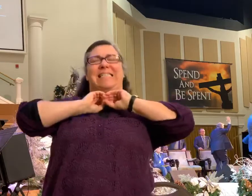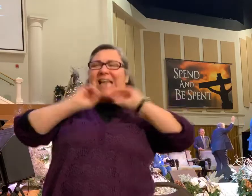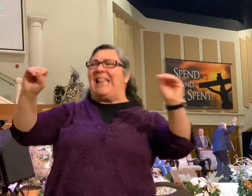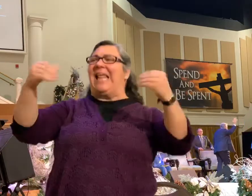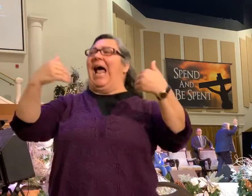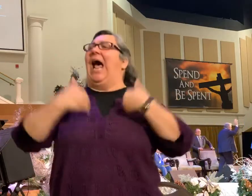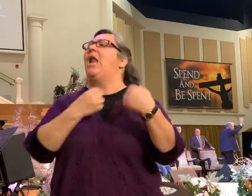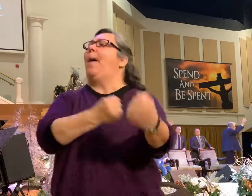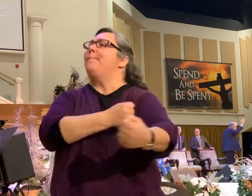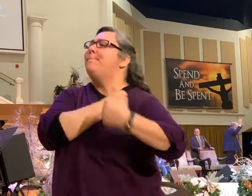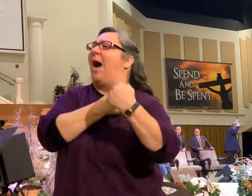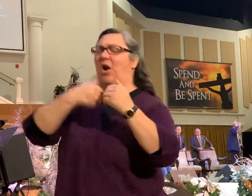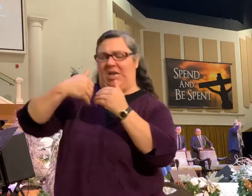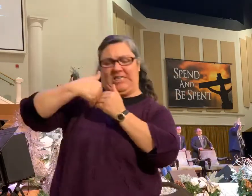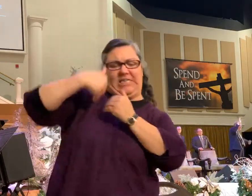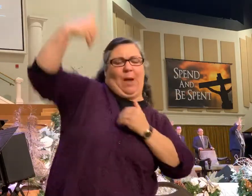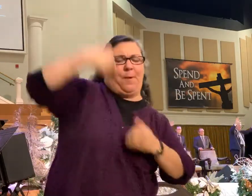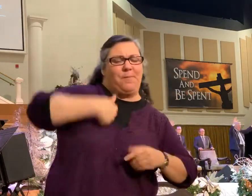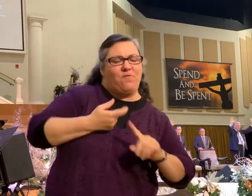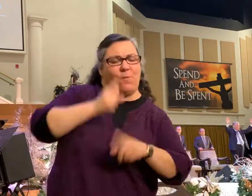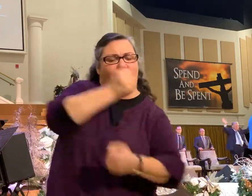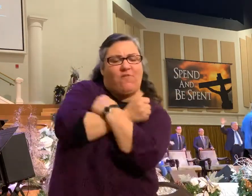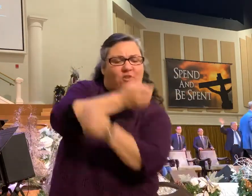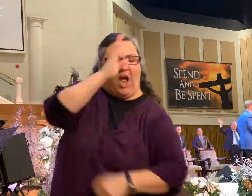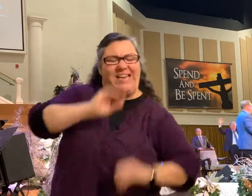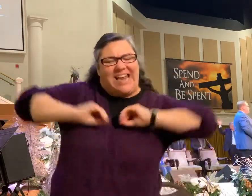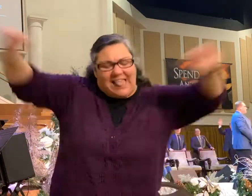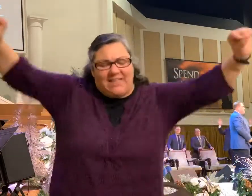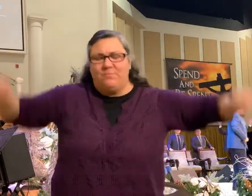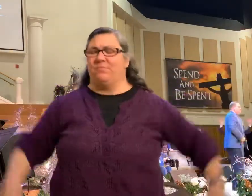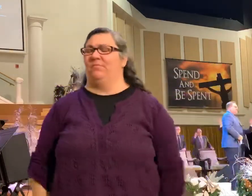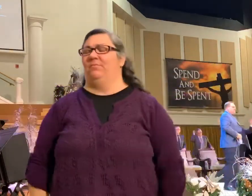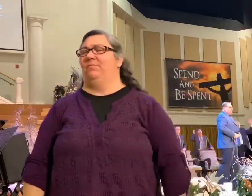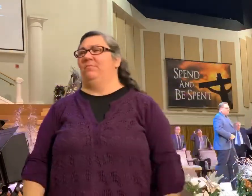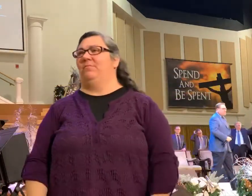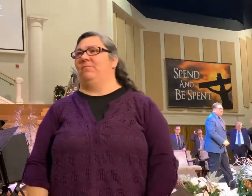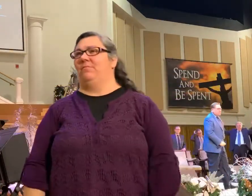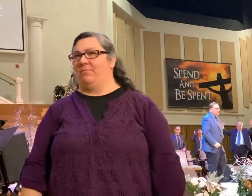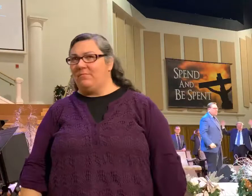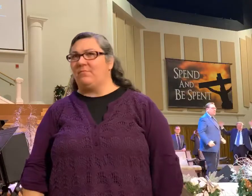to separate us from the love of God.